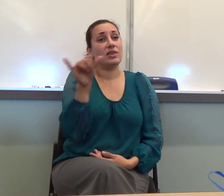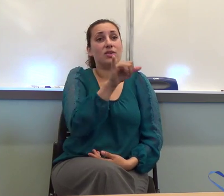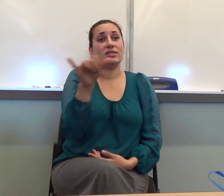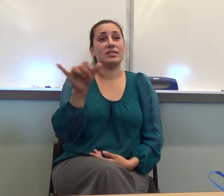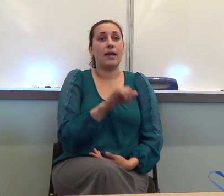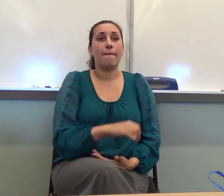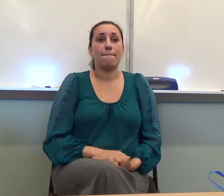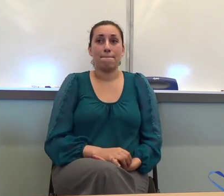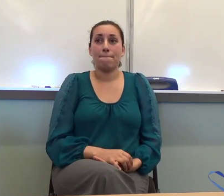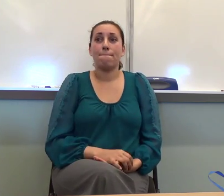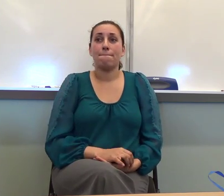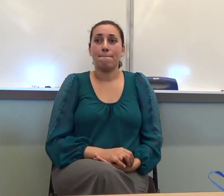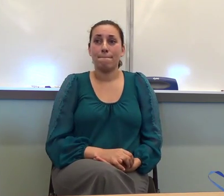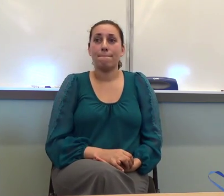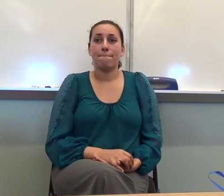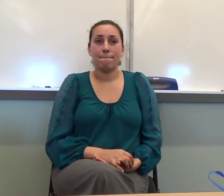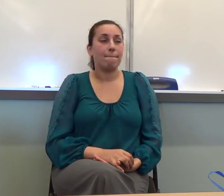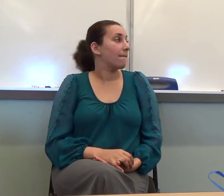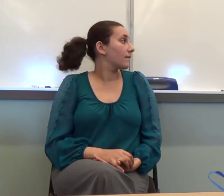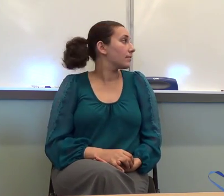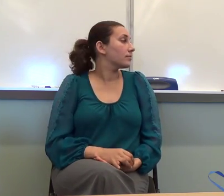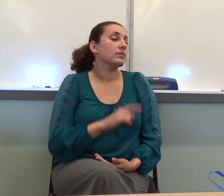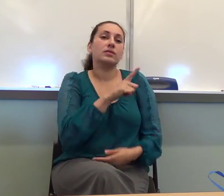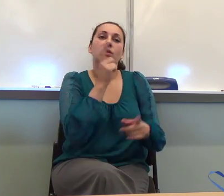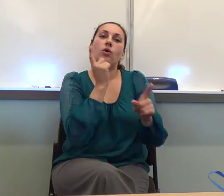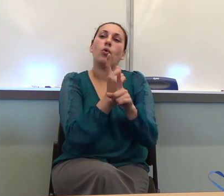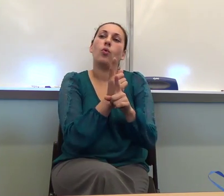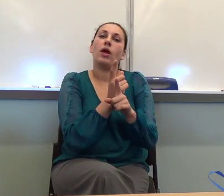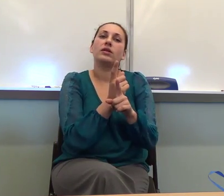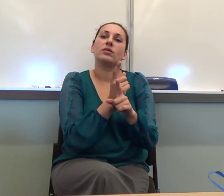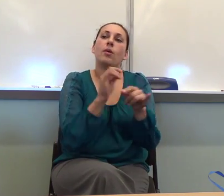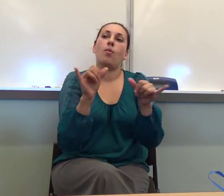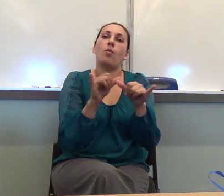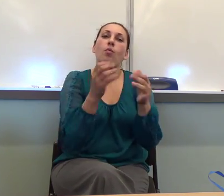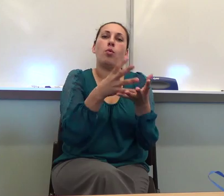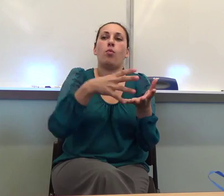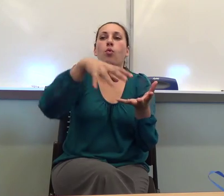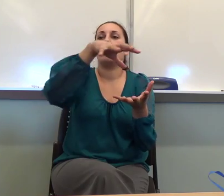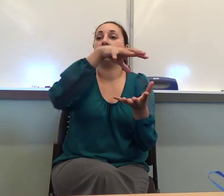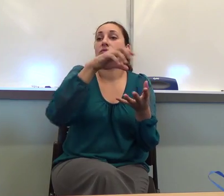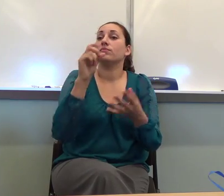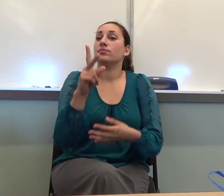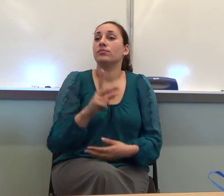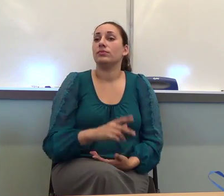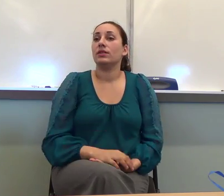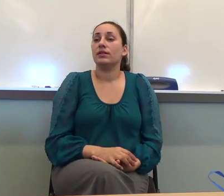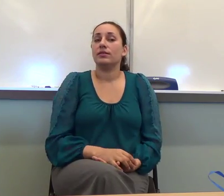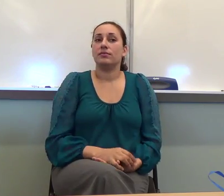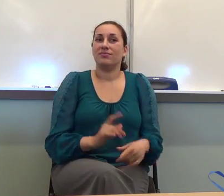is. So this is a correct proportion. But again, with decimals,